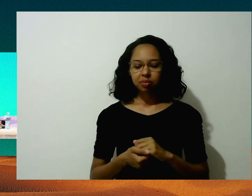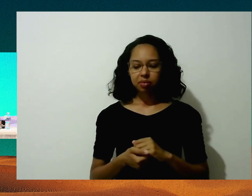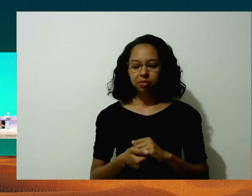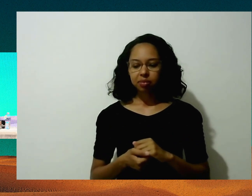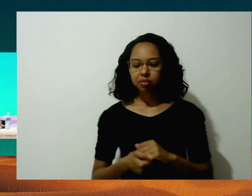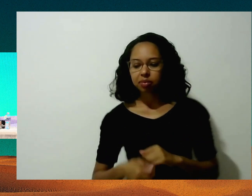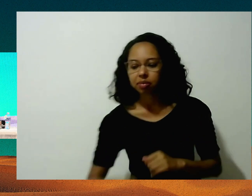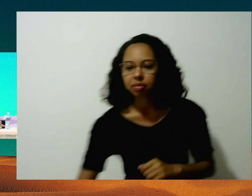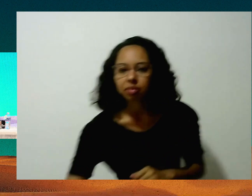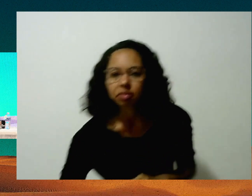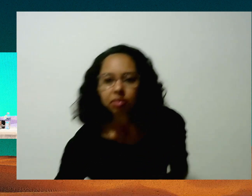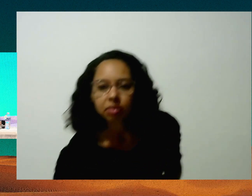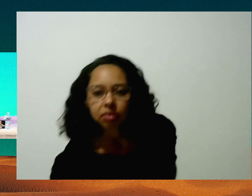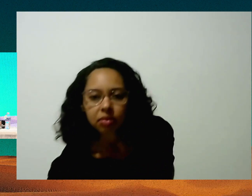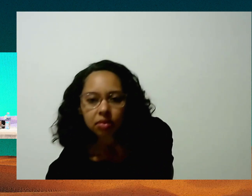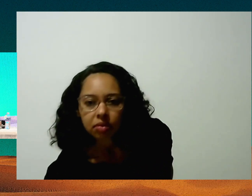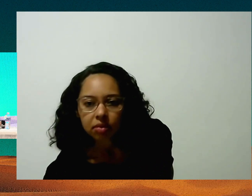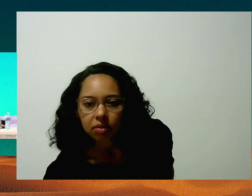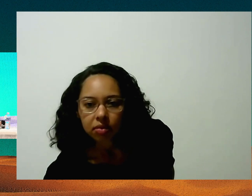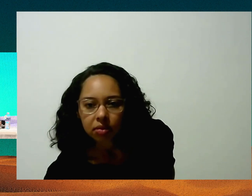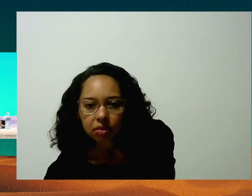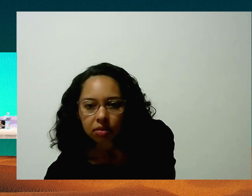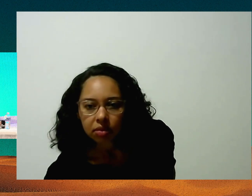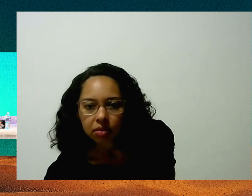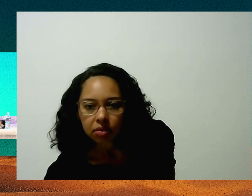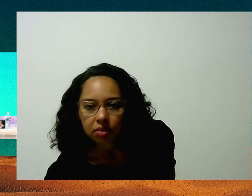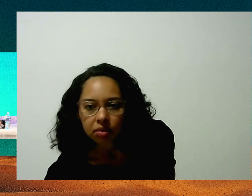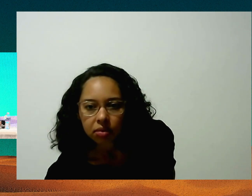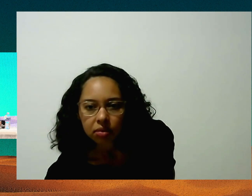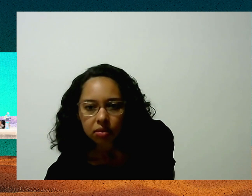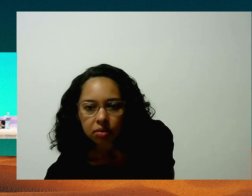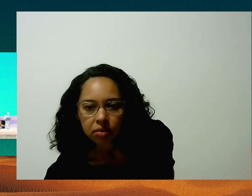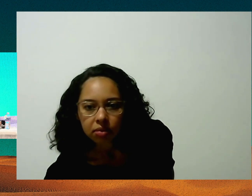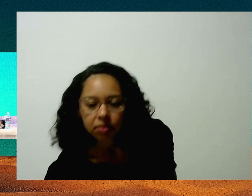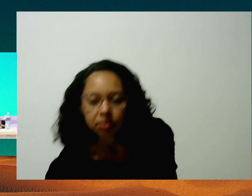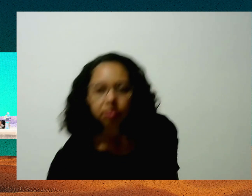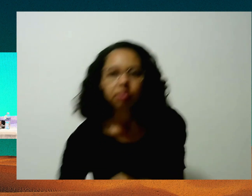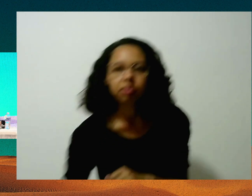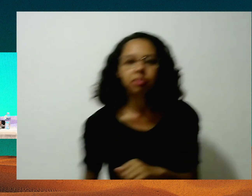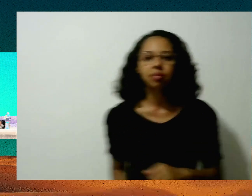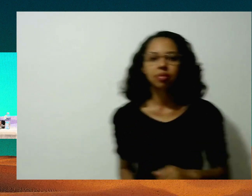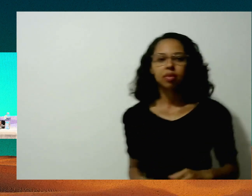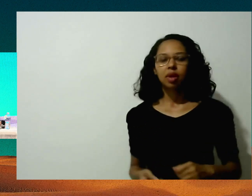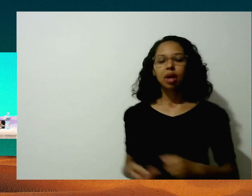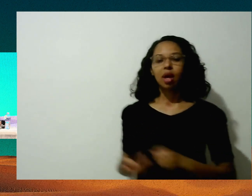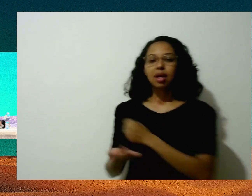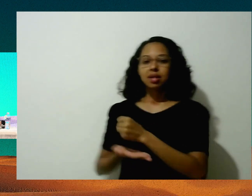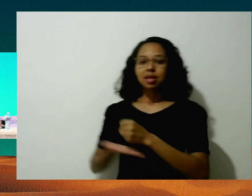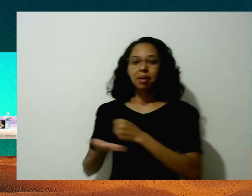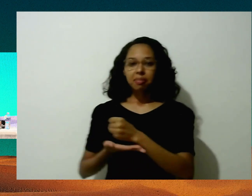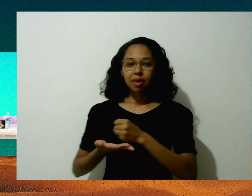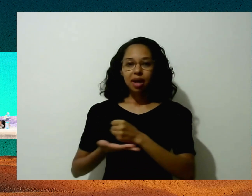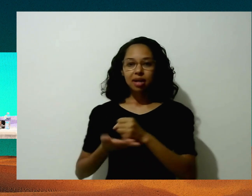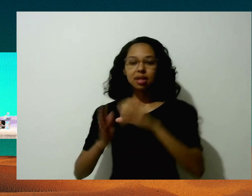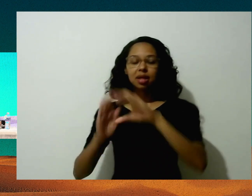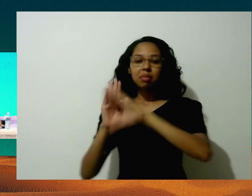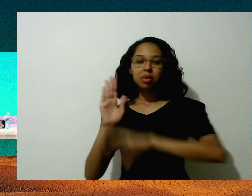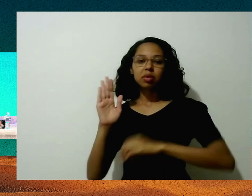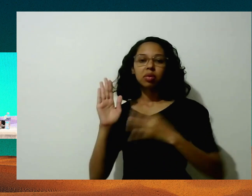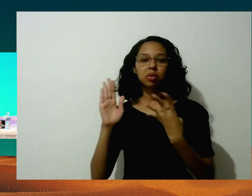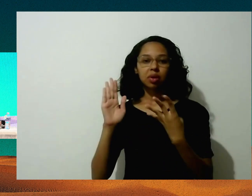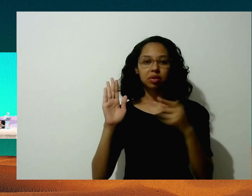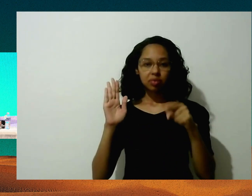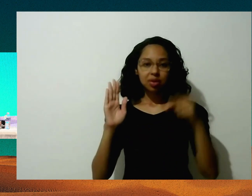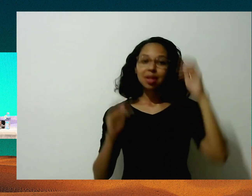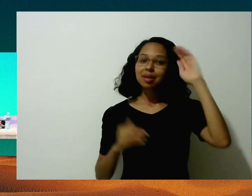bread through the sweat on his face. Esse é o pano de fundo para você entender o capítulo 4. That's the background for you to understand chapter